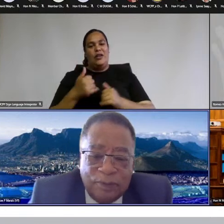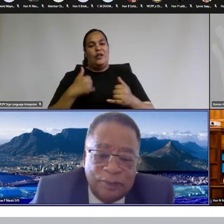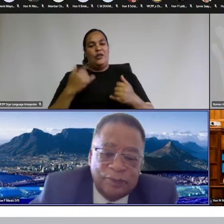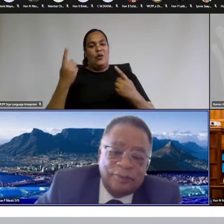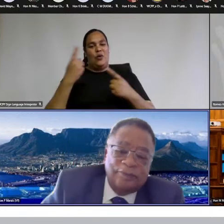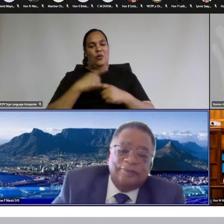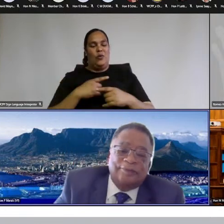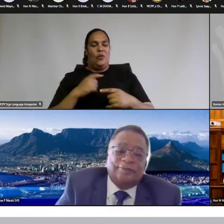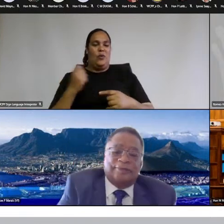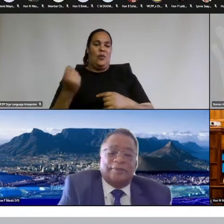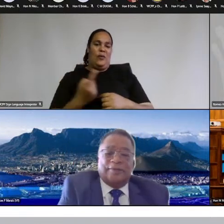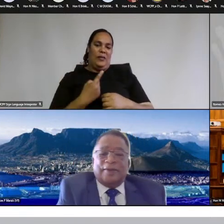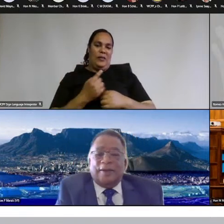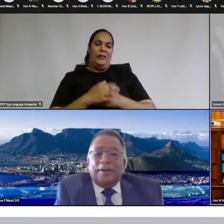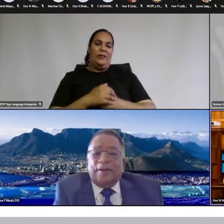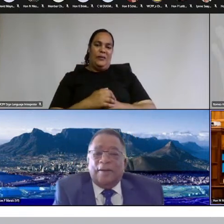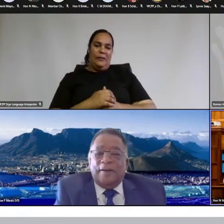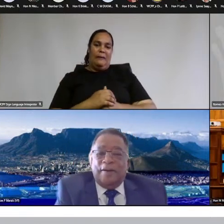all of you.